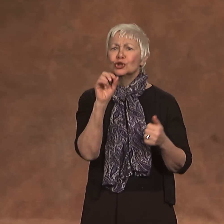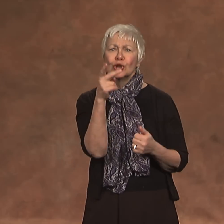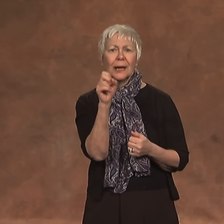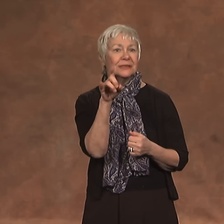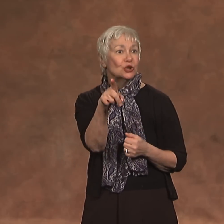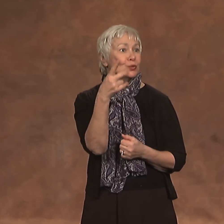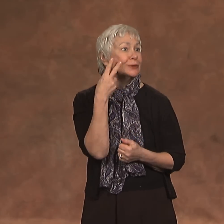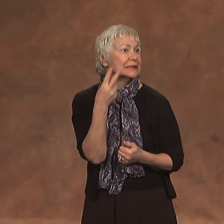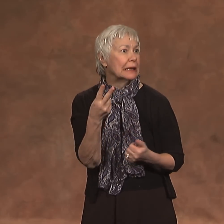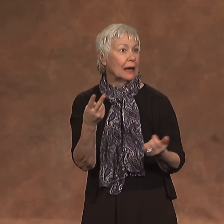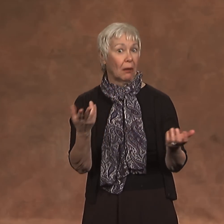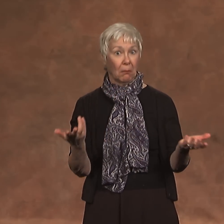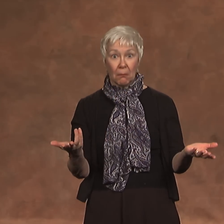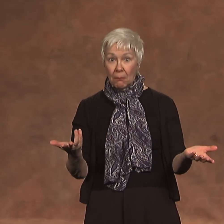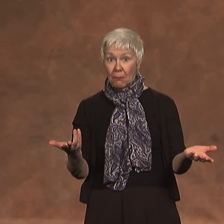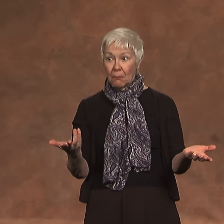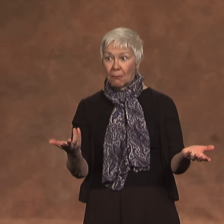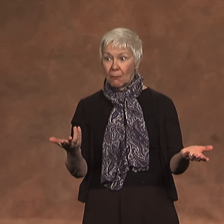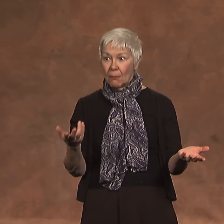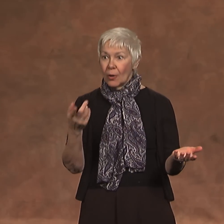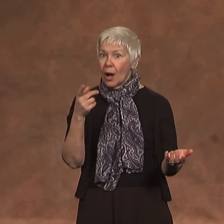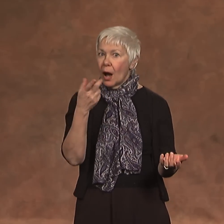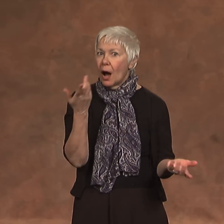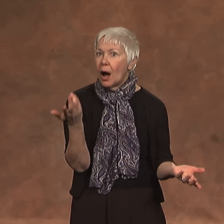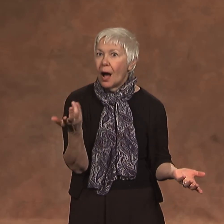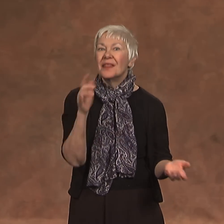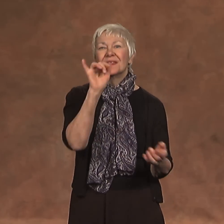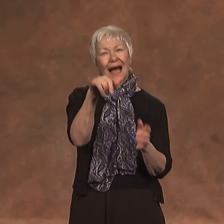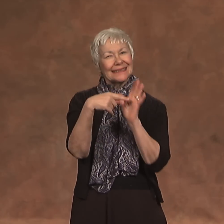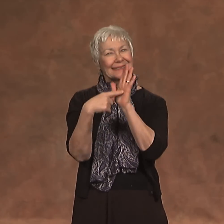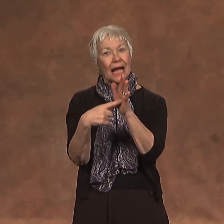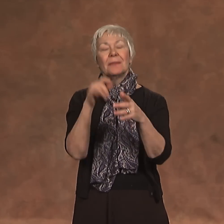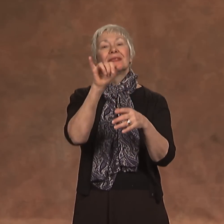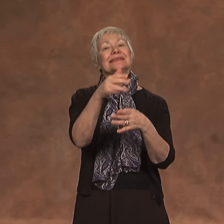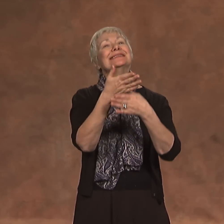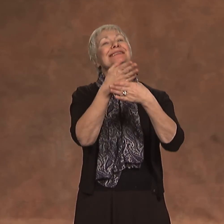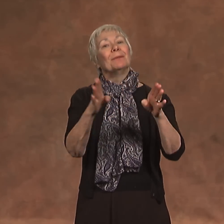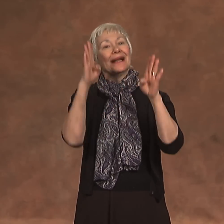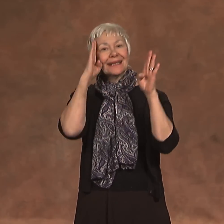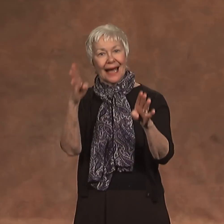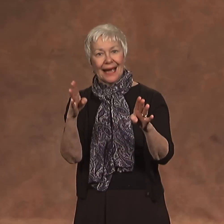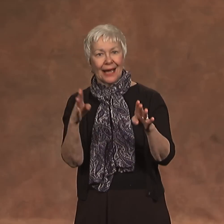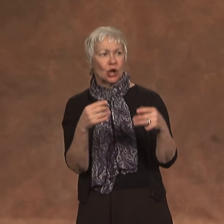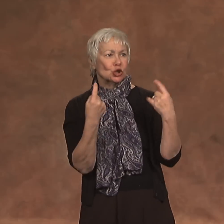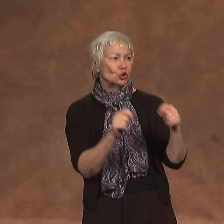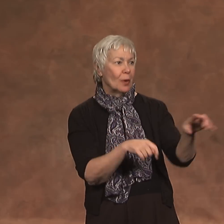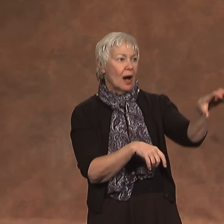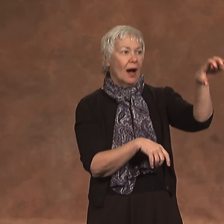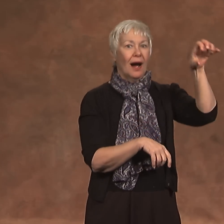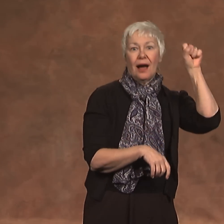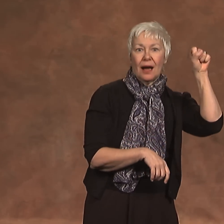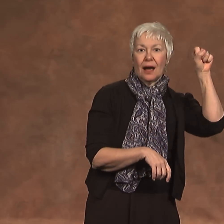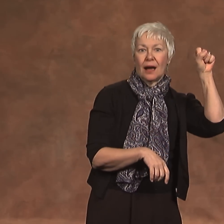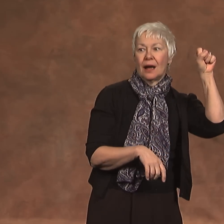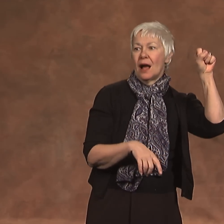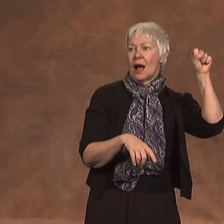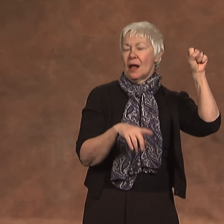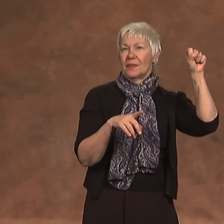Which shapes do you see? This is very difficult to answer, and this is another example of split attention, of trying to take in